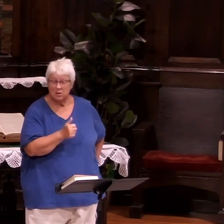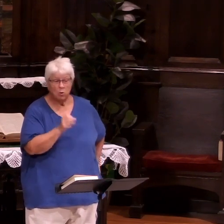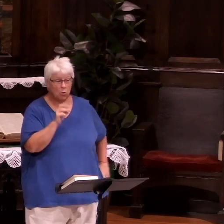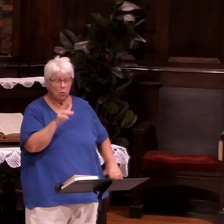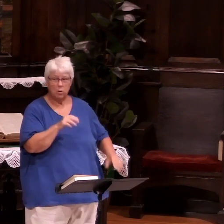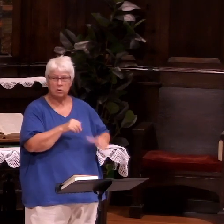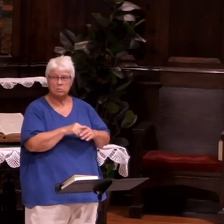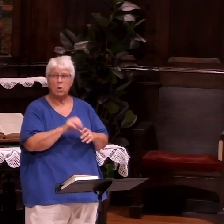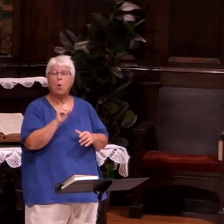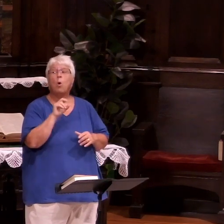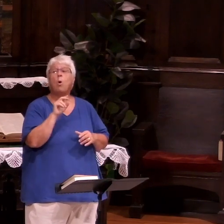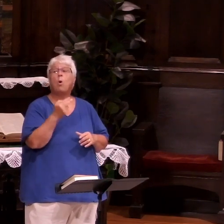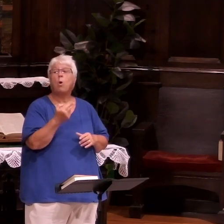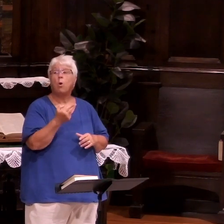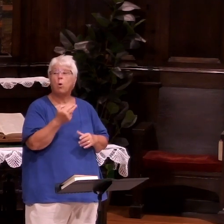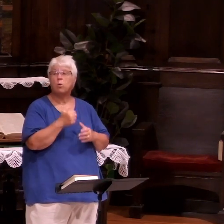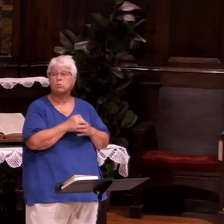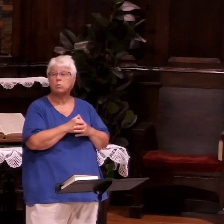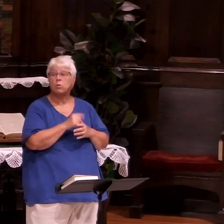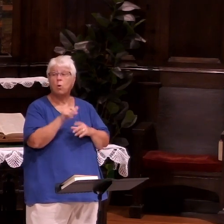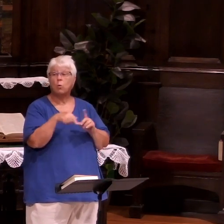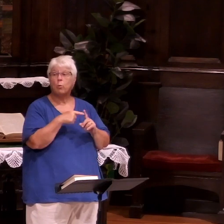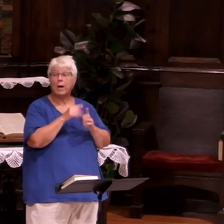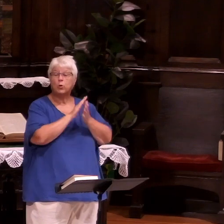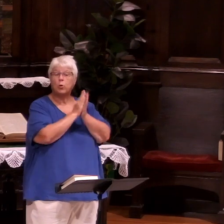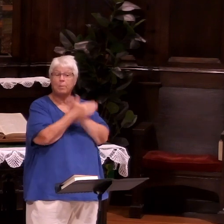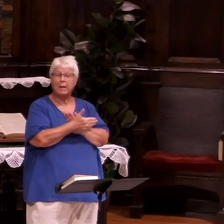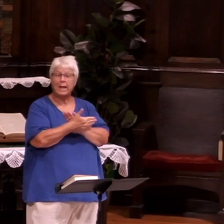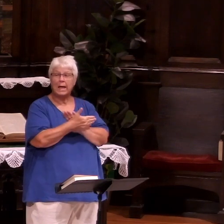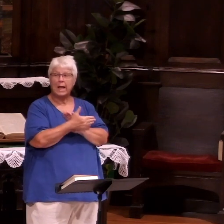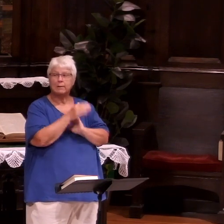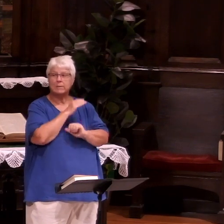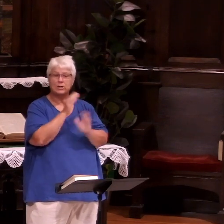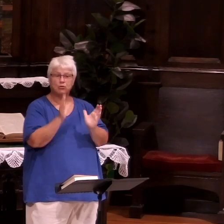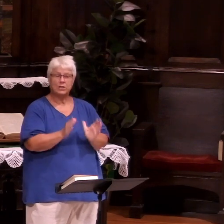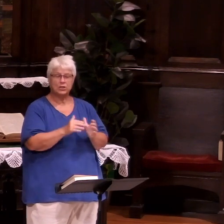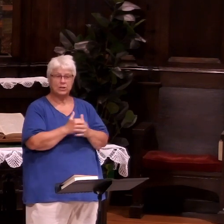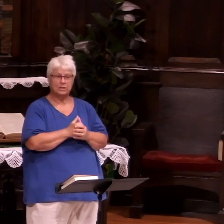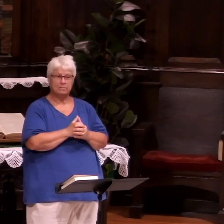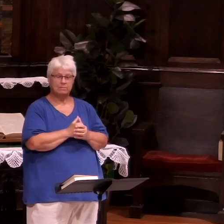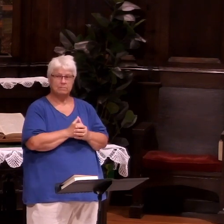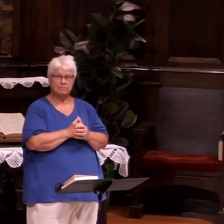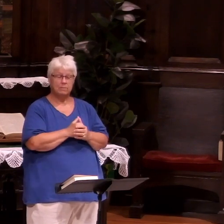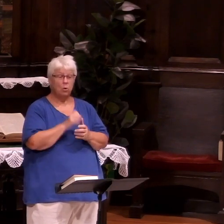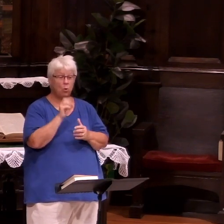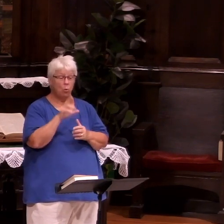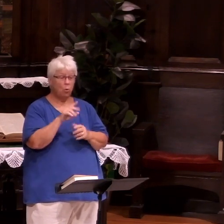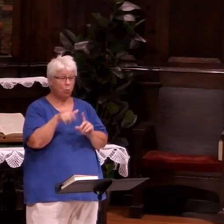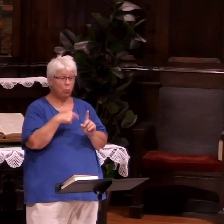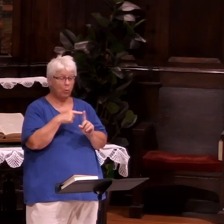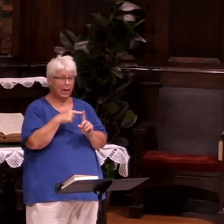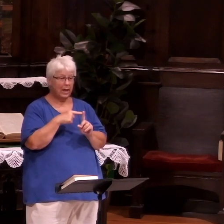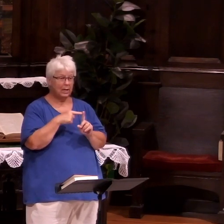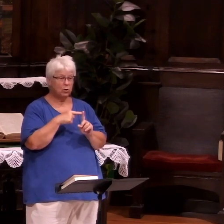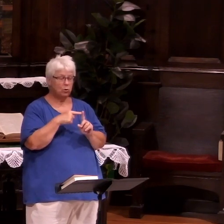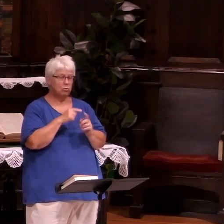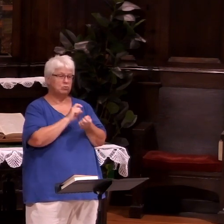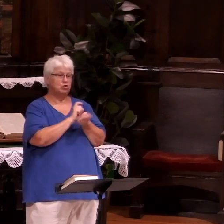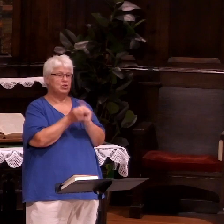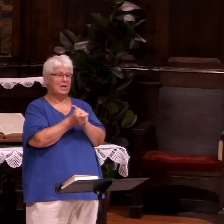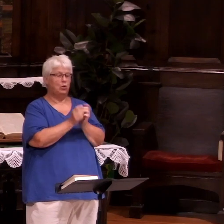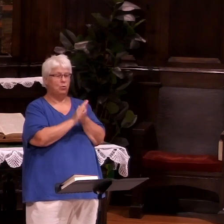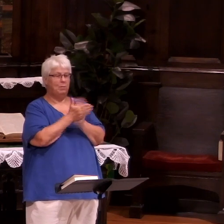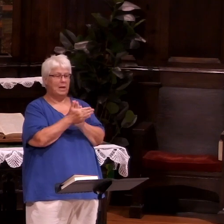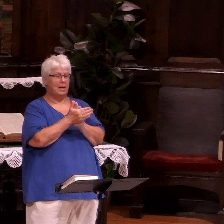Or, oh, when did you become a Christian? Or when did you convert